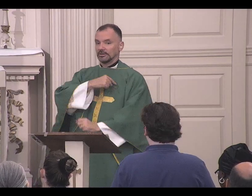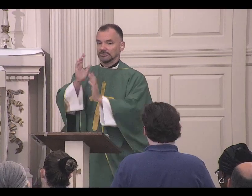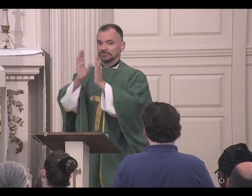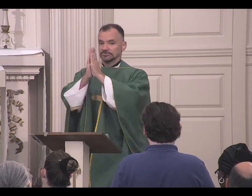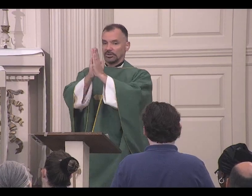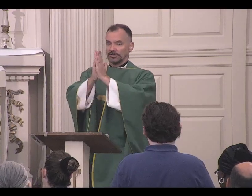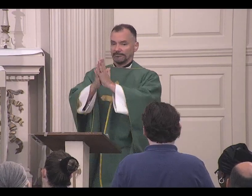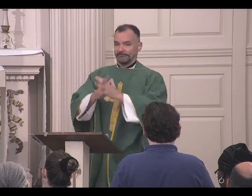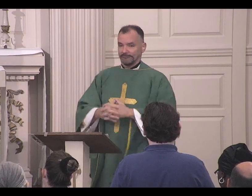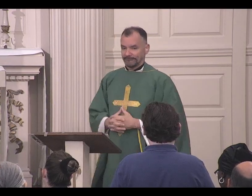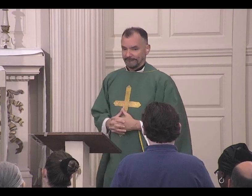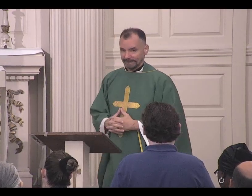Father. Amen. Let us pray.